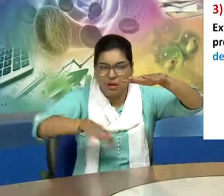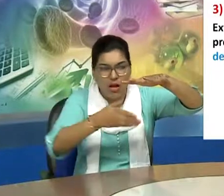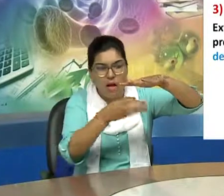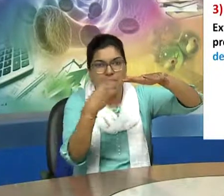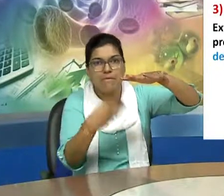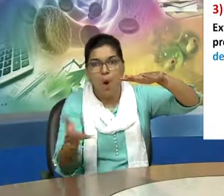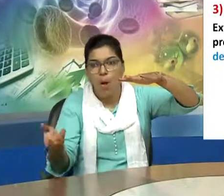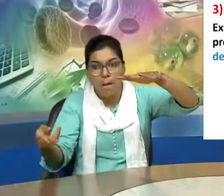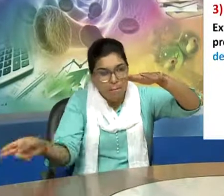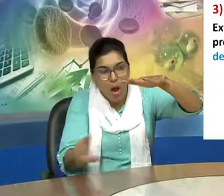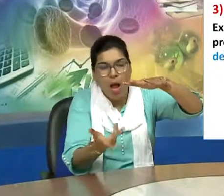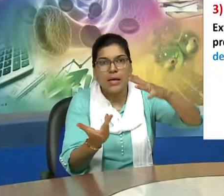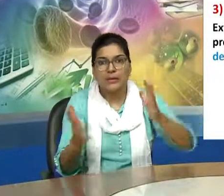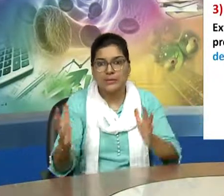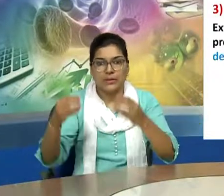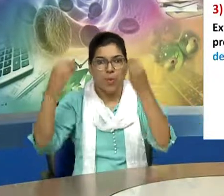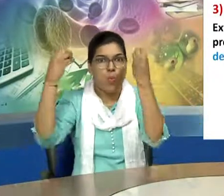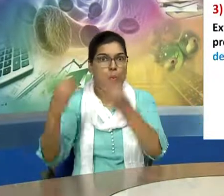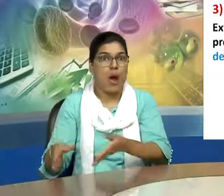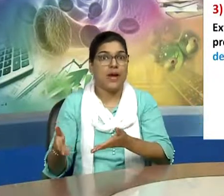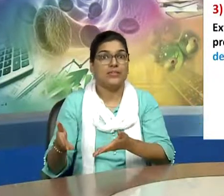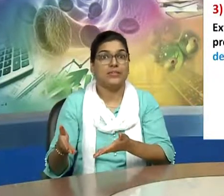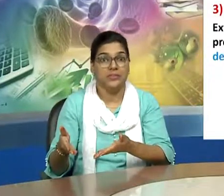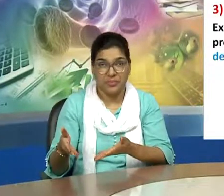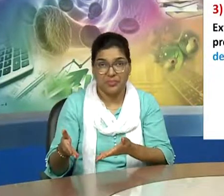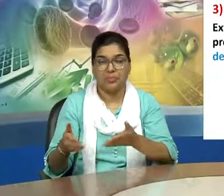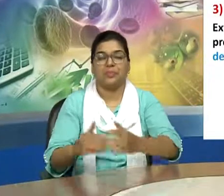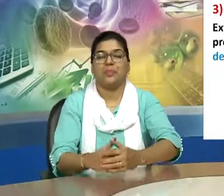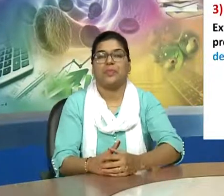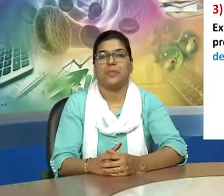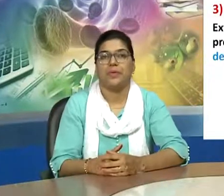coals or so many things from the mines.